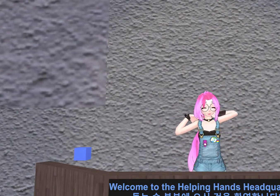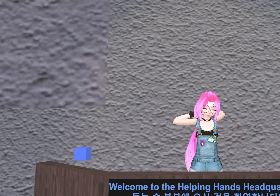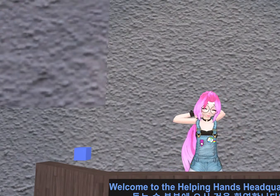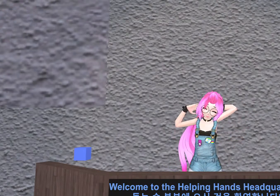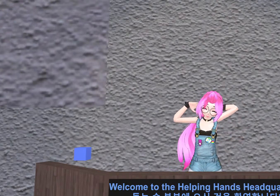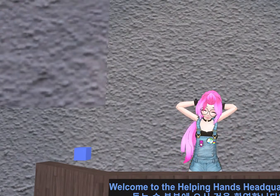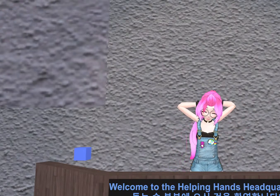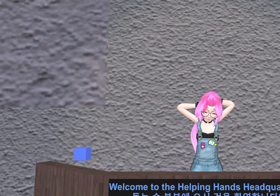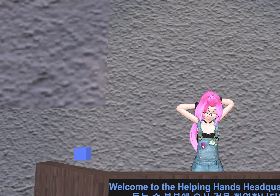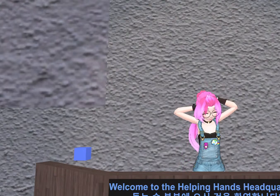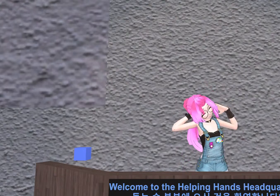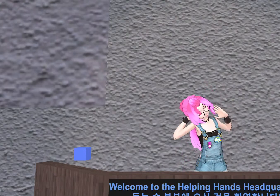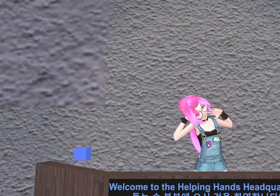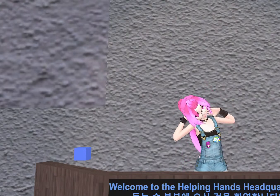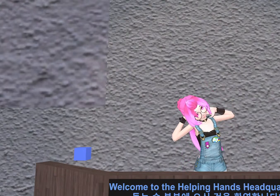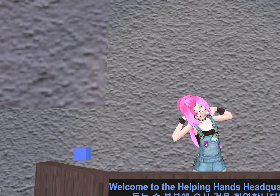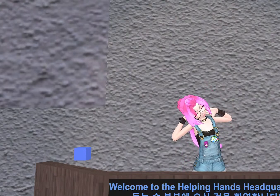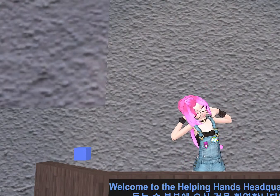hot.